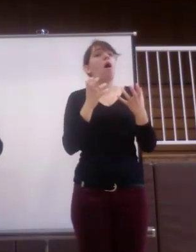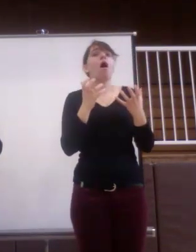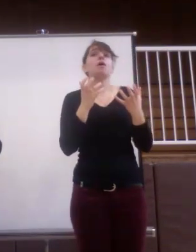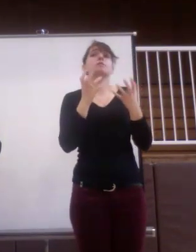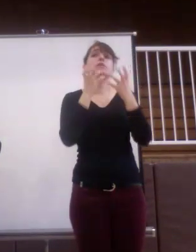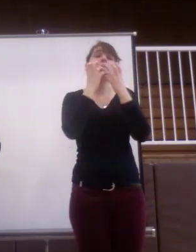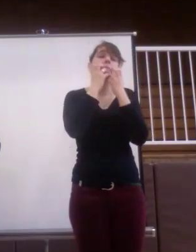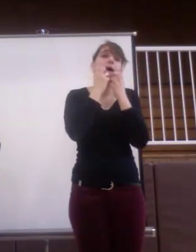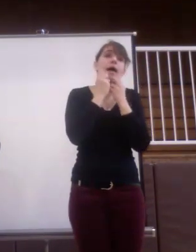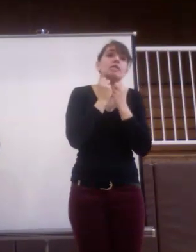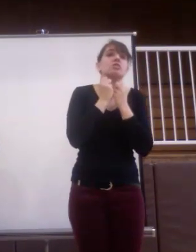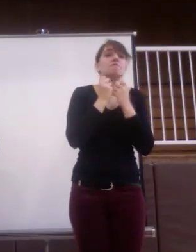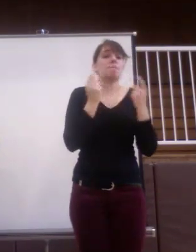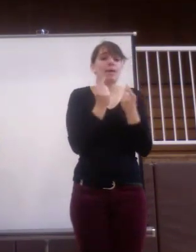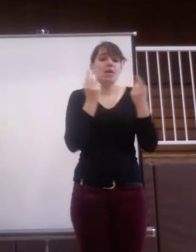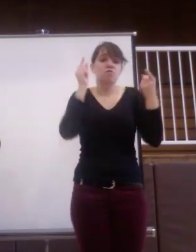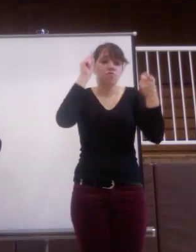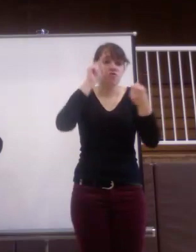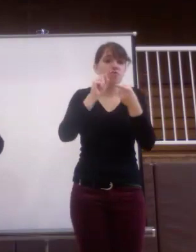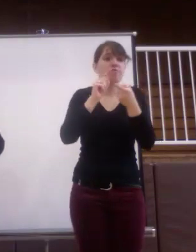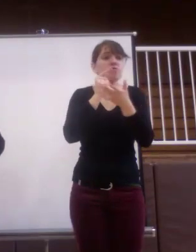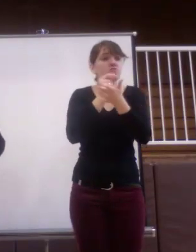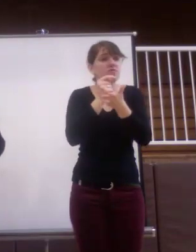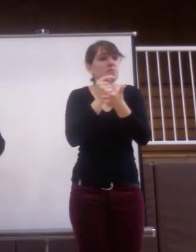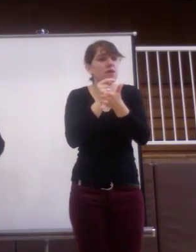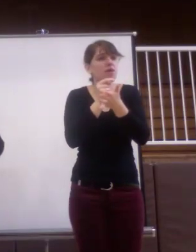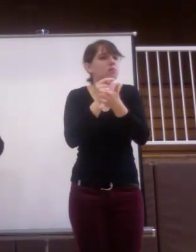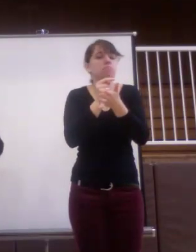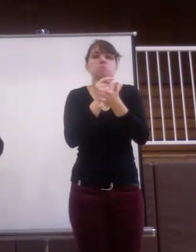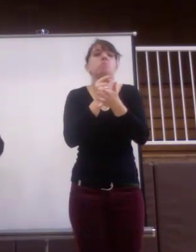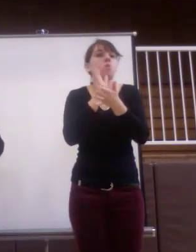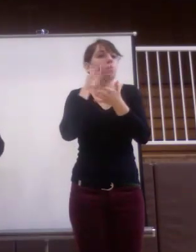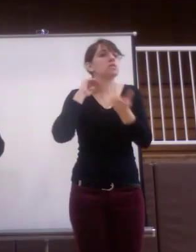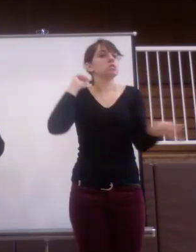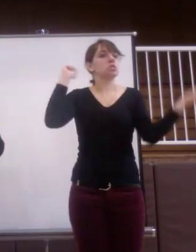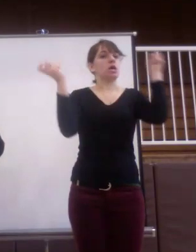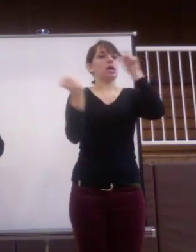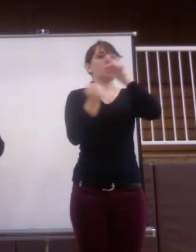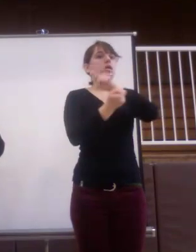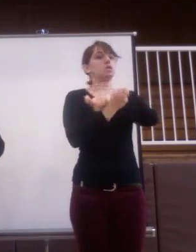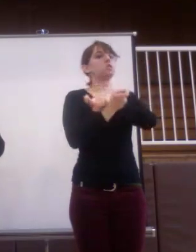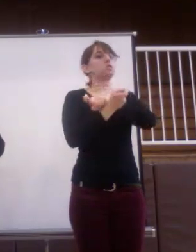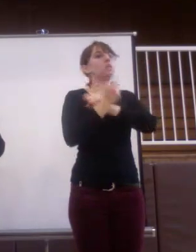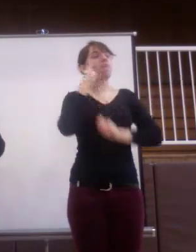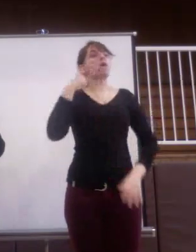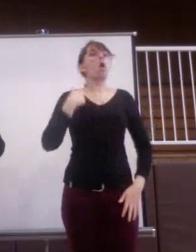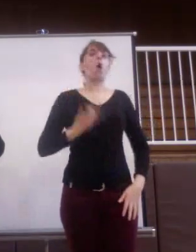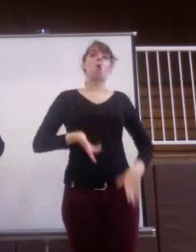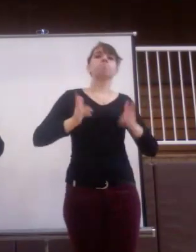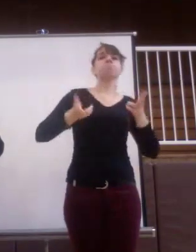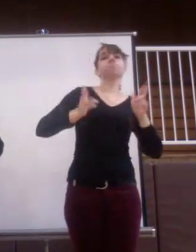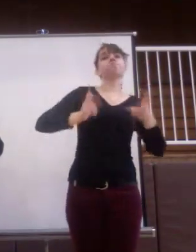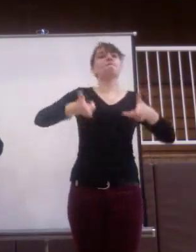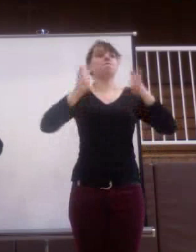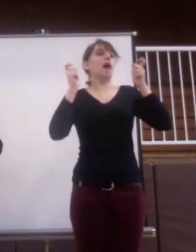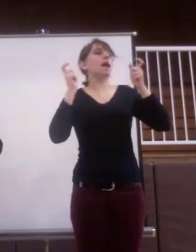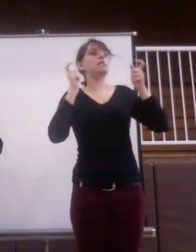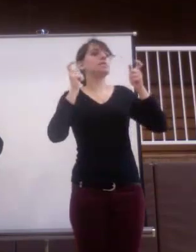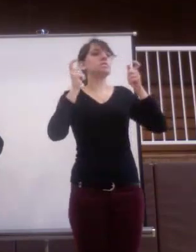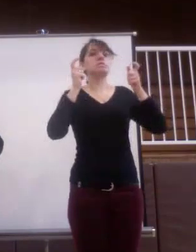compassionate palliative care, to the expediency of a quick end to a